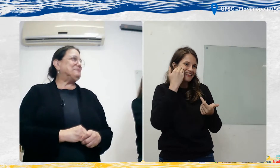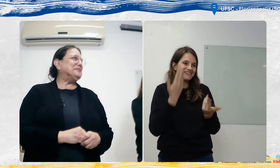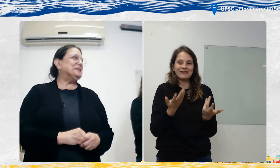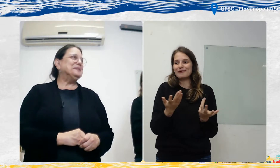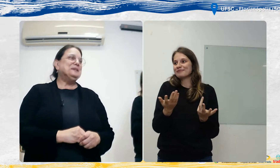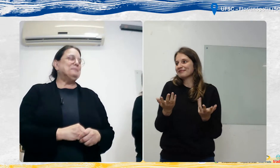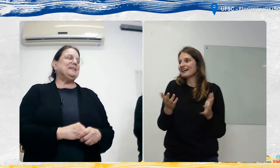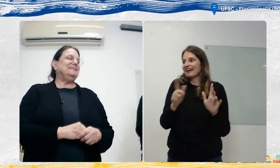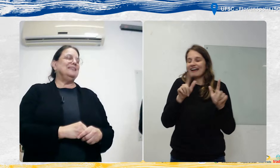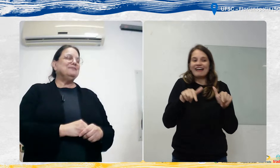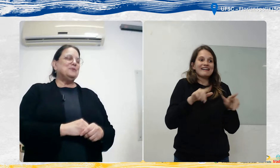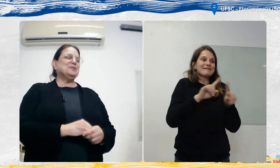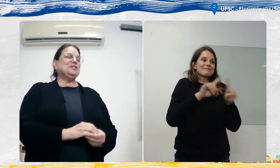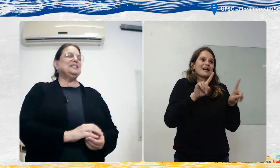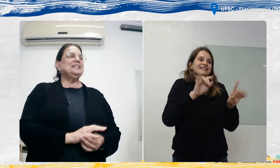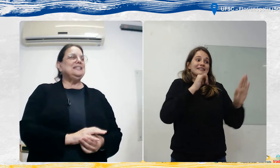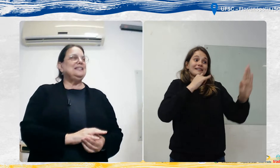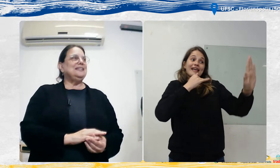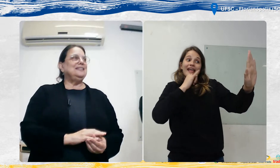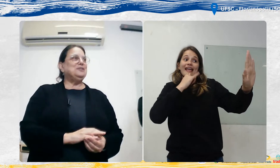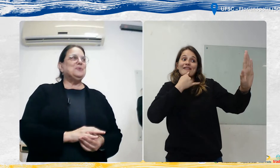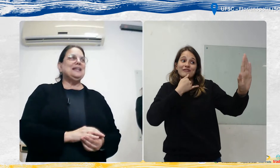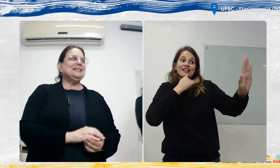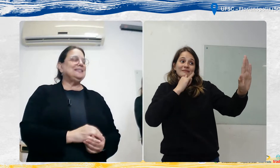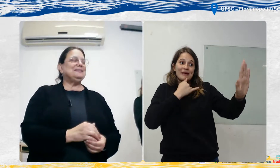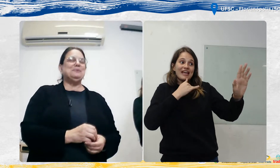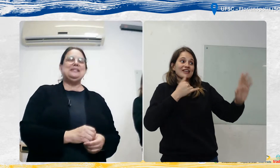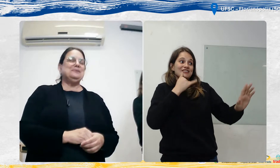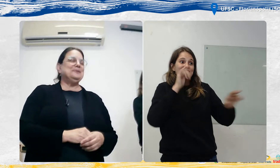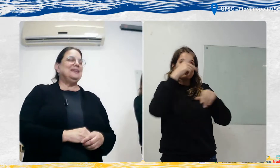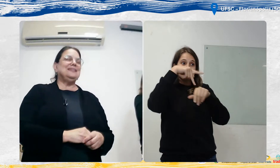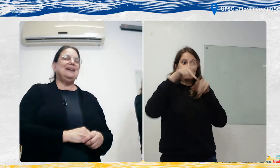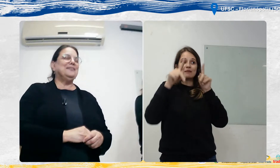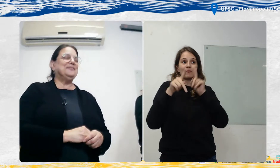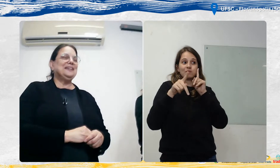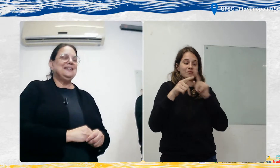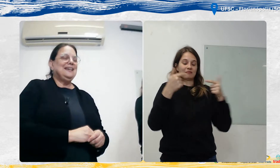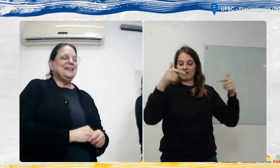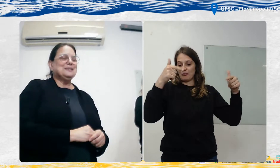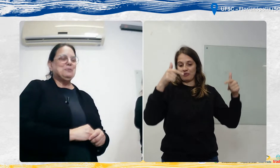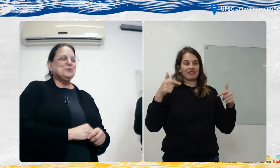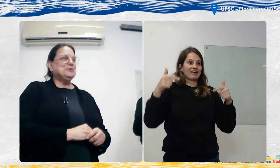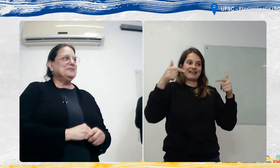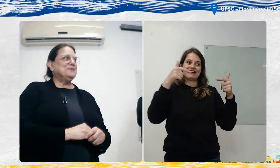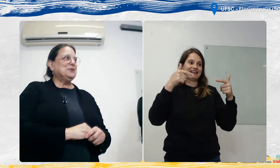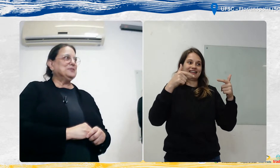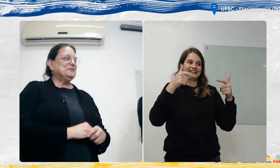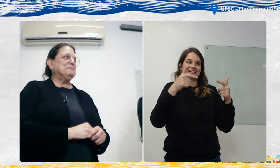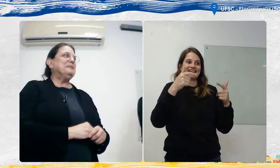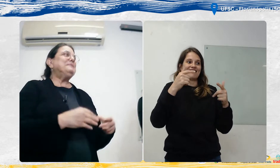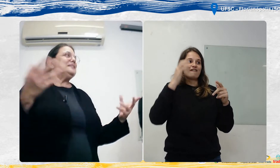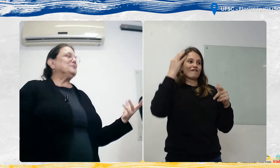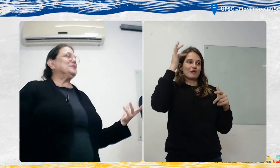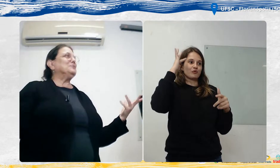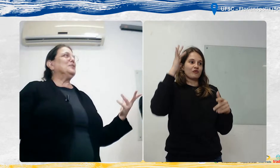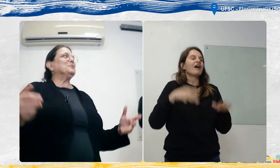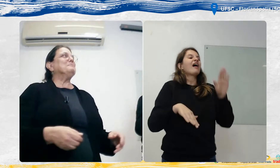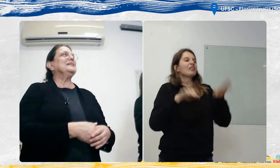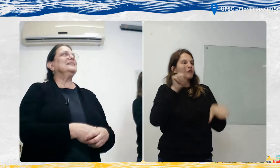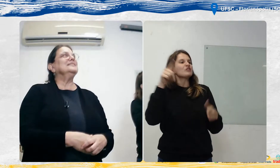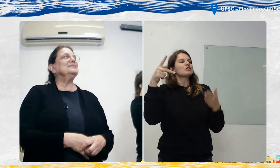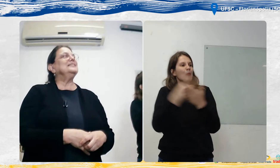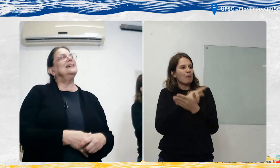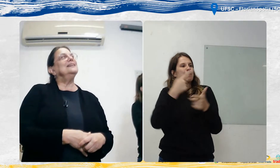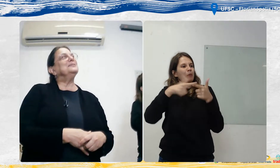yeah. But unfortunately, in the US, we do not have exposure to philosophy. Maybe that's what's wrong with